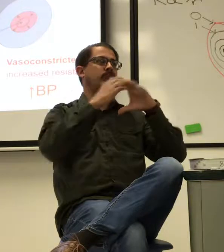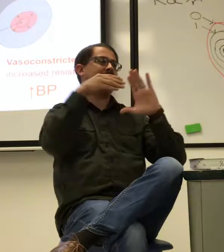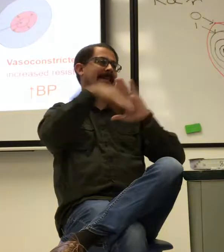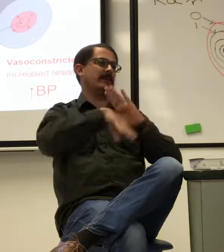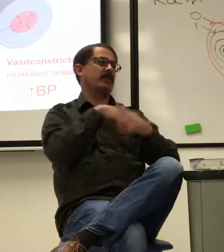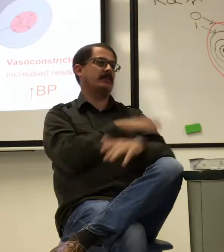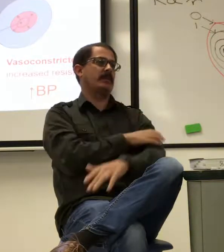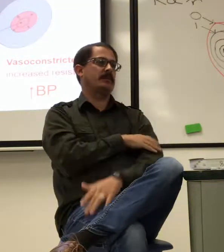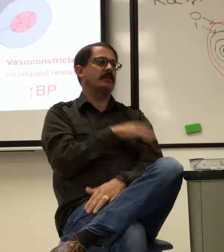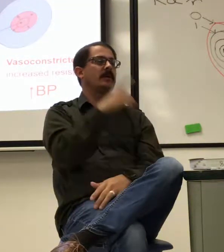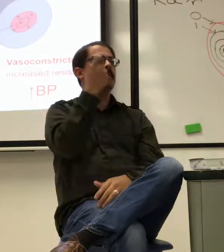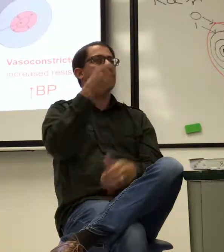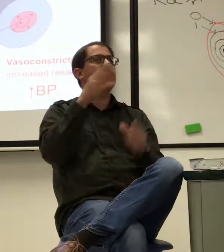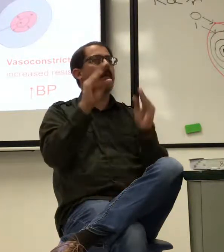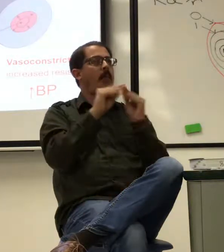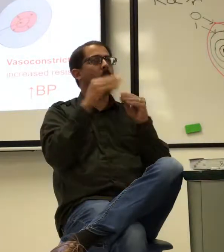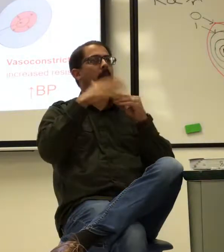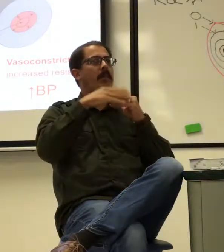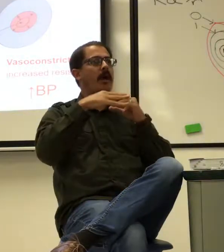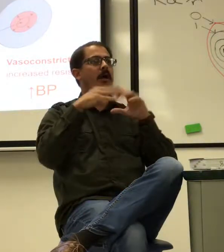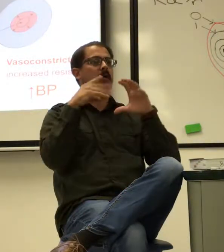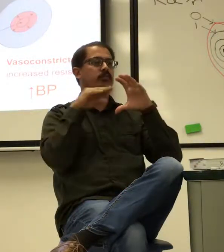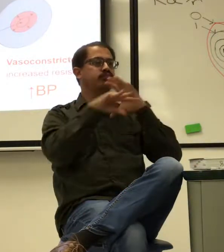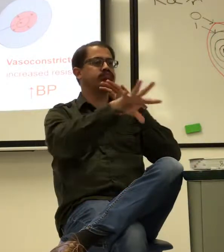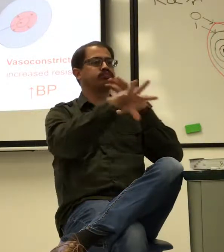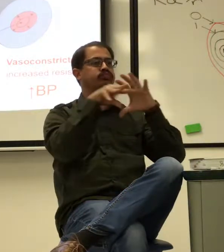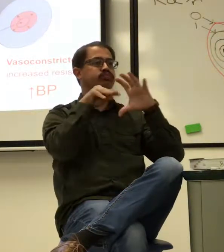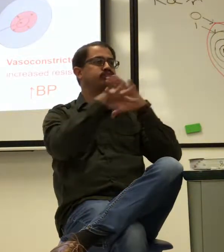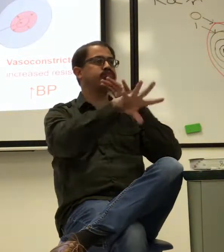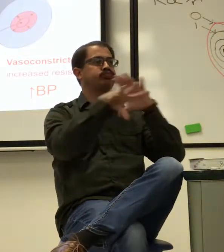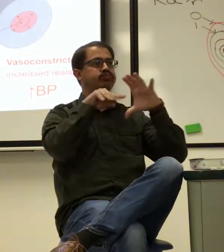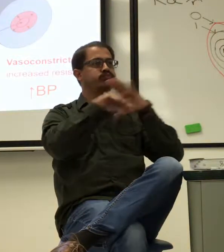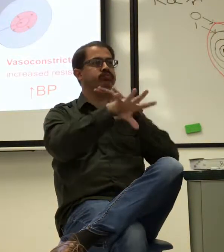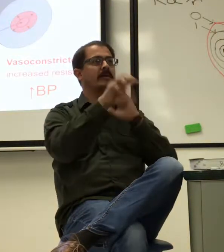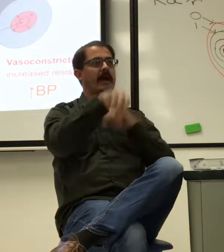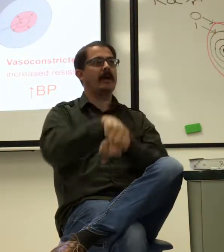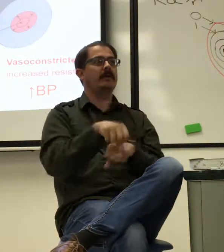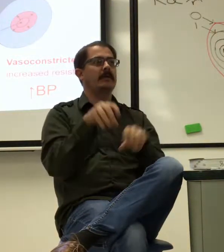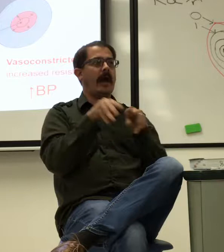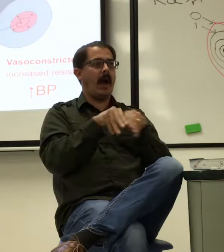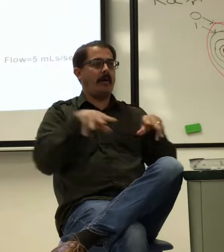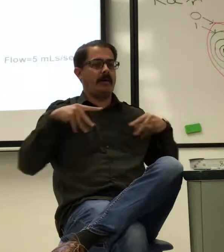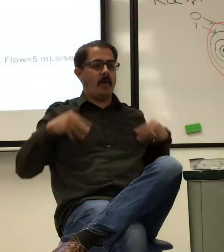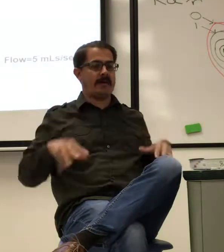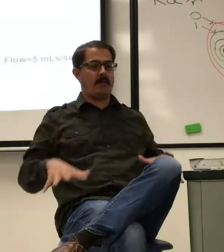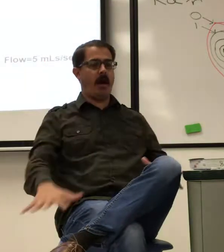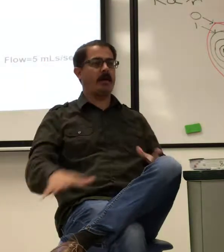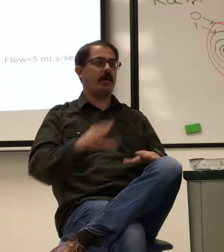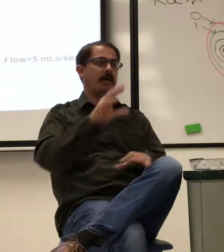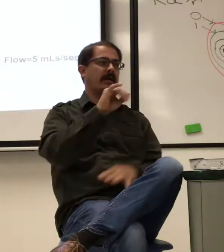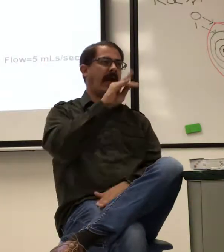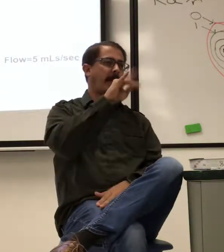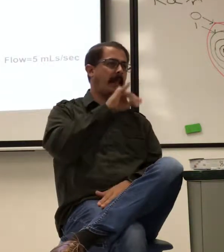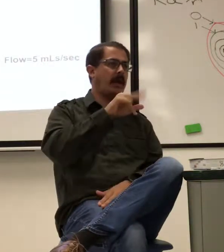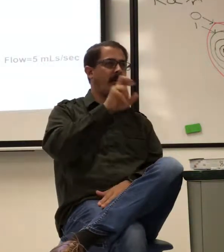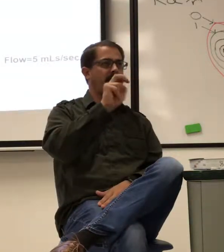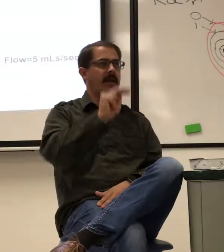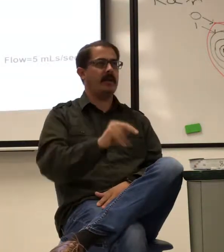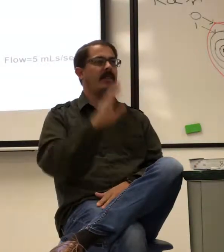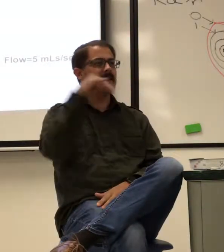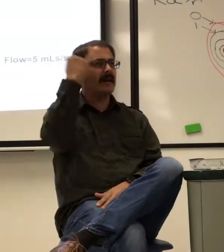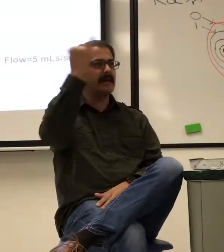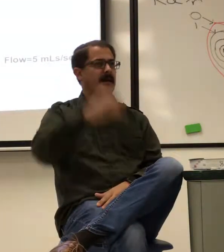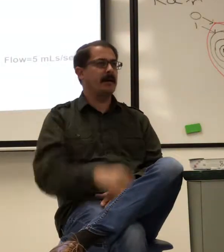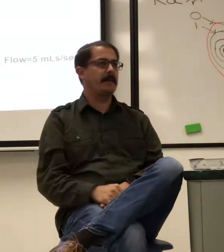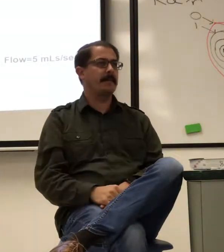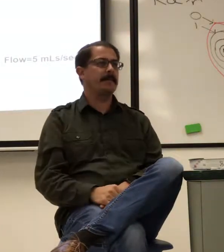pressure because you're letting more blood out of the arteries into the capillaries veins. Right, that's the idea. Now here's to